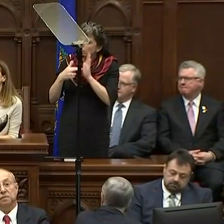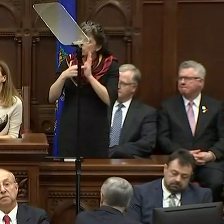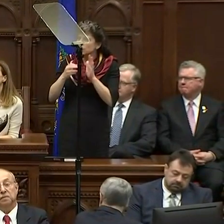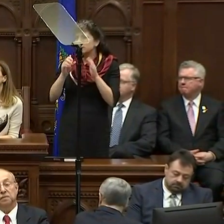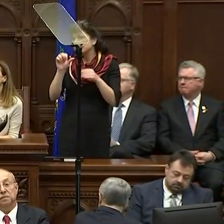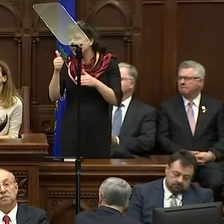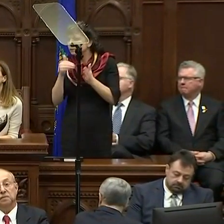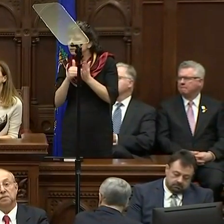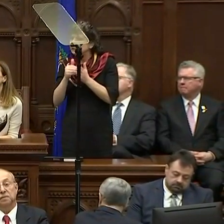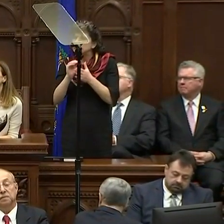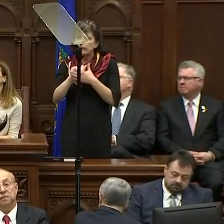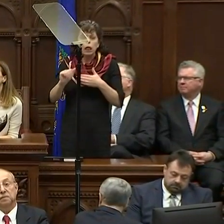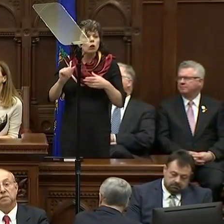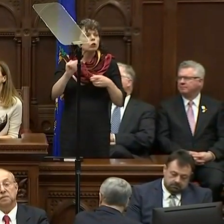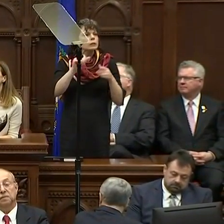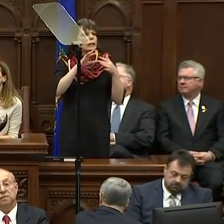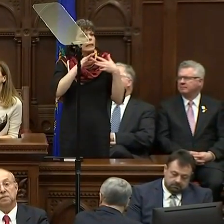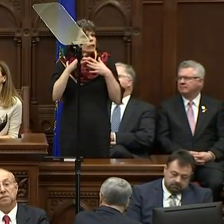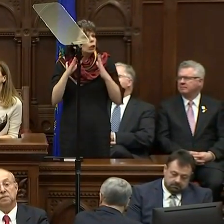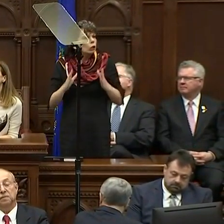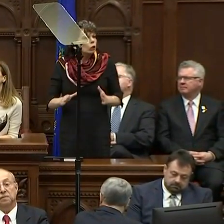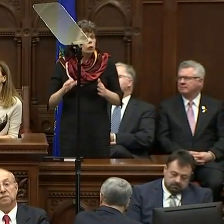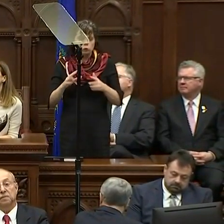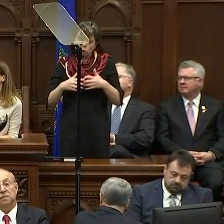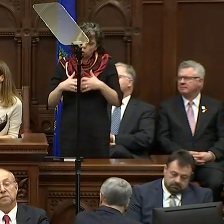dollars, municipal leaders to launch